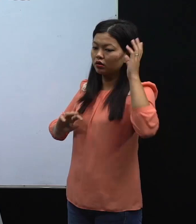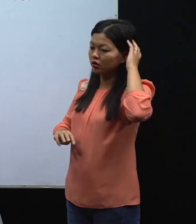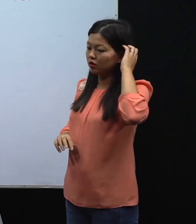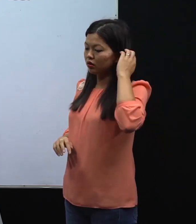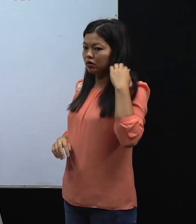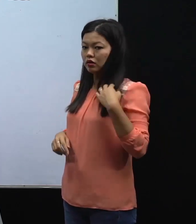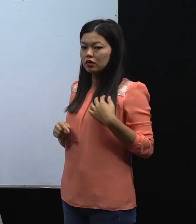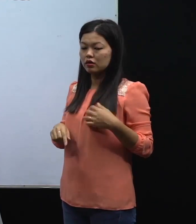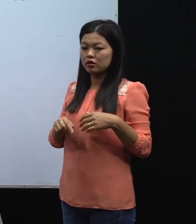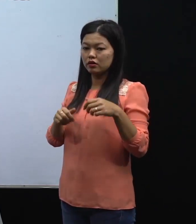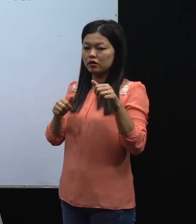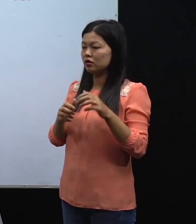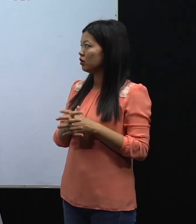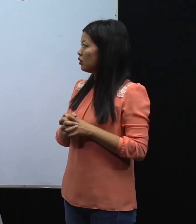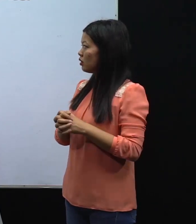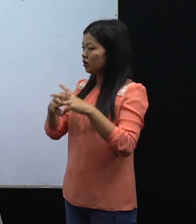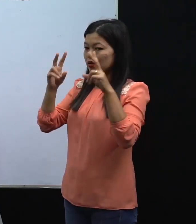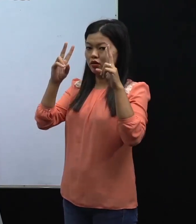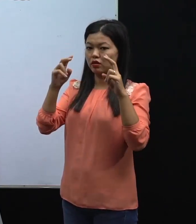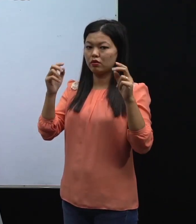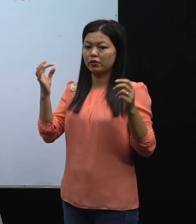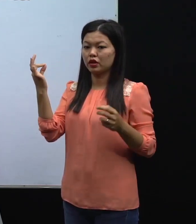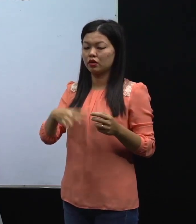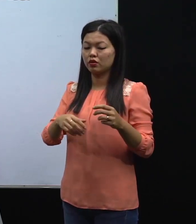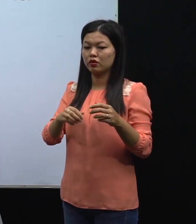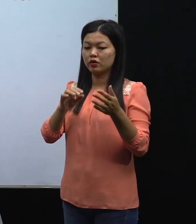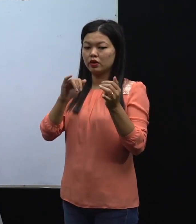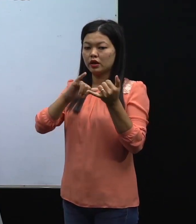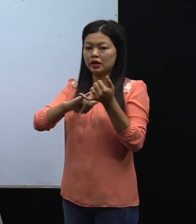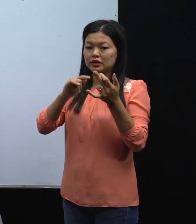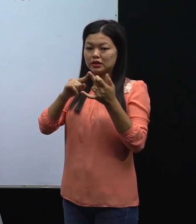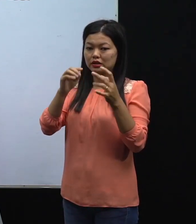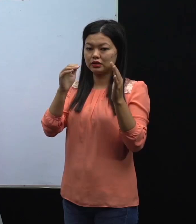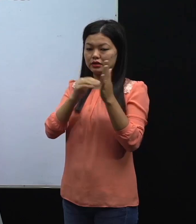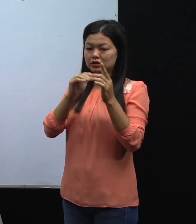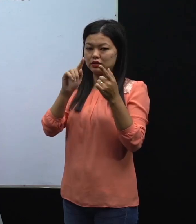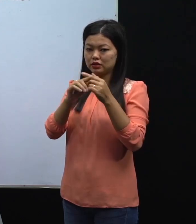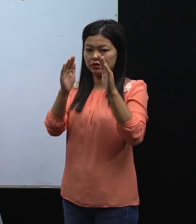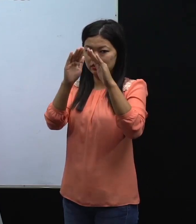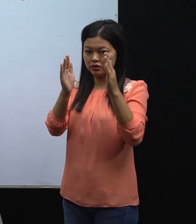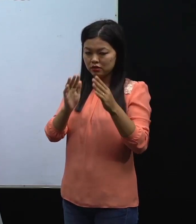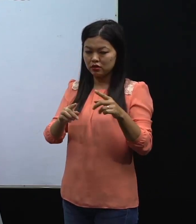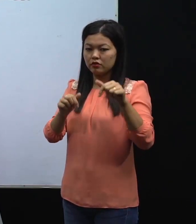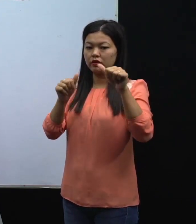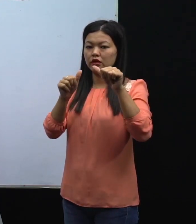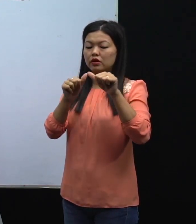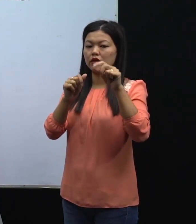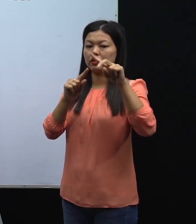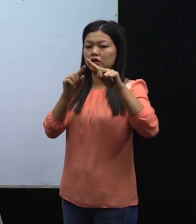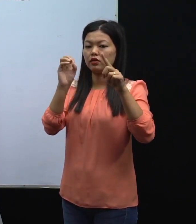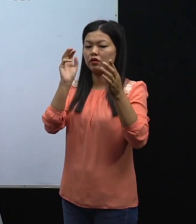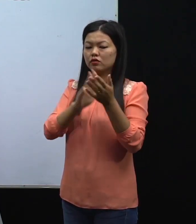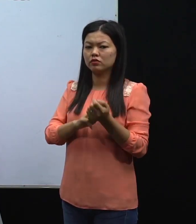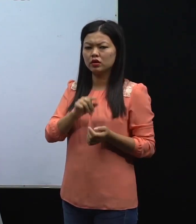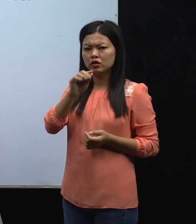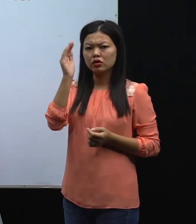Okay, so students, now our next topic is size of atom. Okay, so do you know how small an atom is?